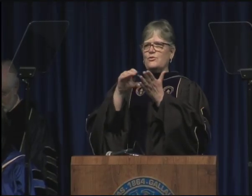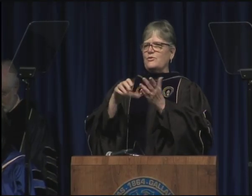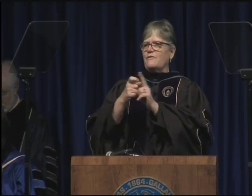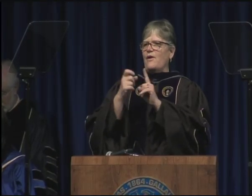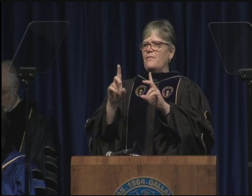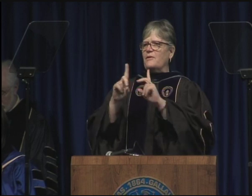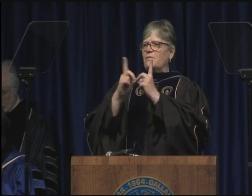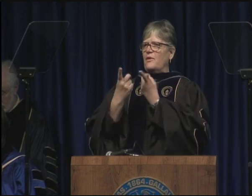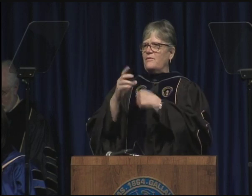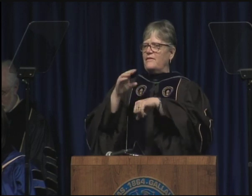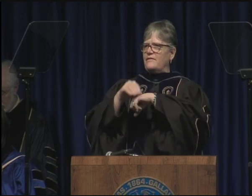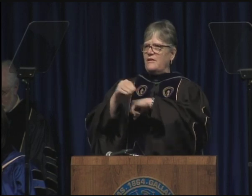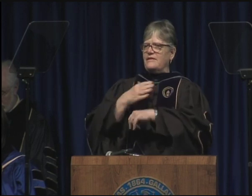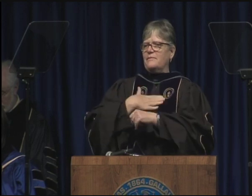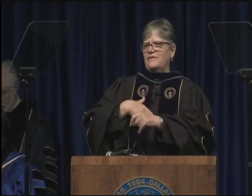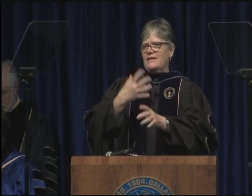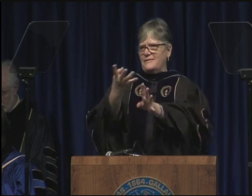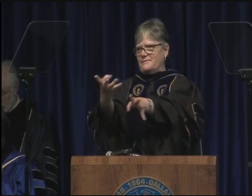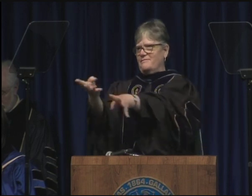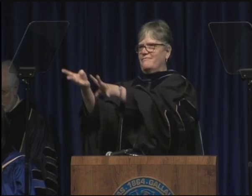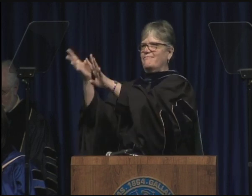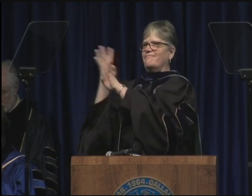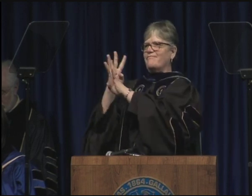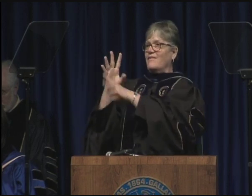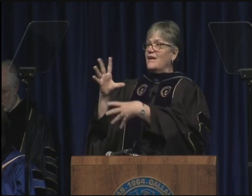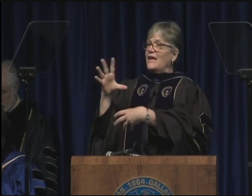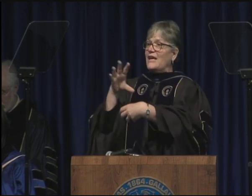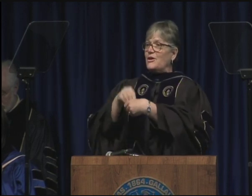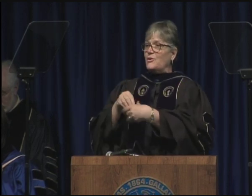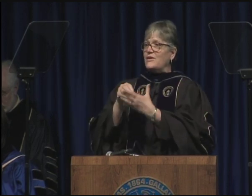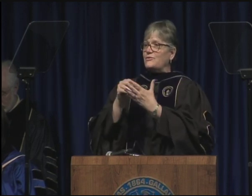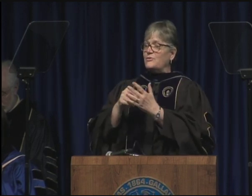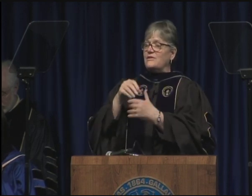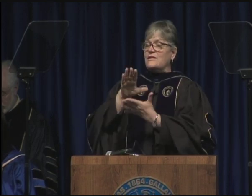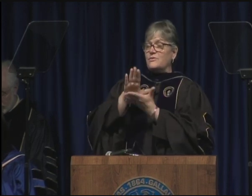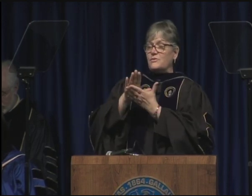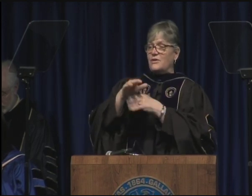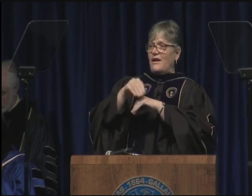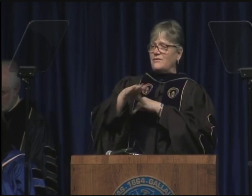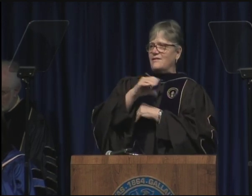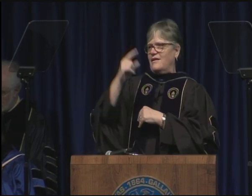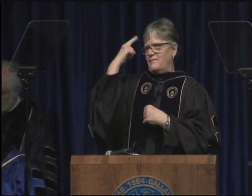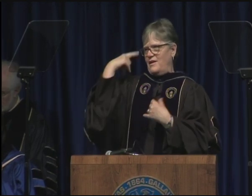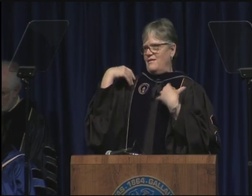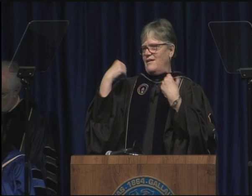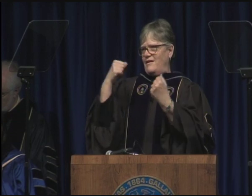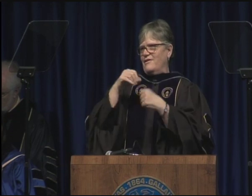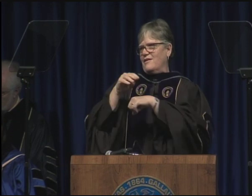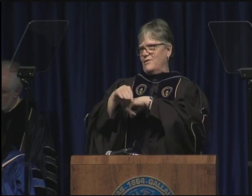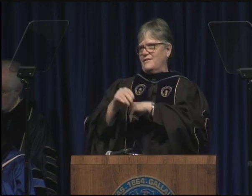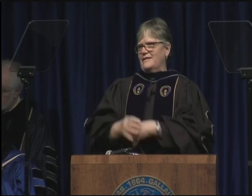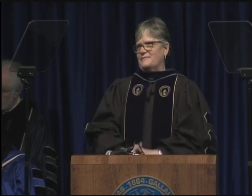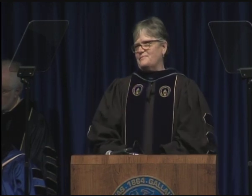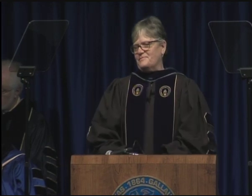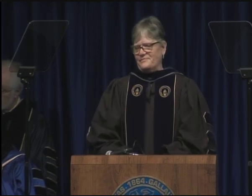Will the Master of Arts graduates from the Department of Counseling please come forward, including those from the mental health